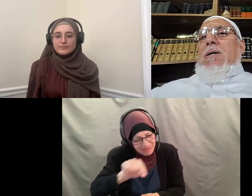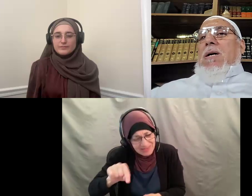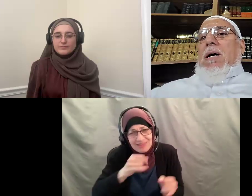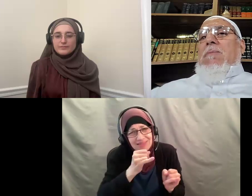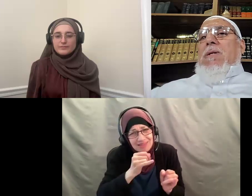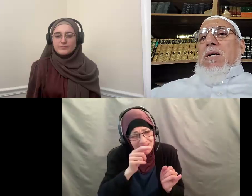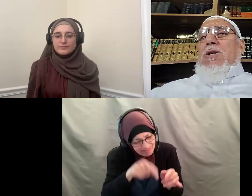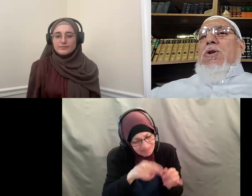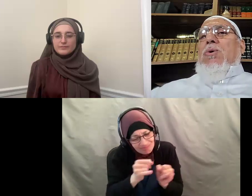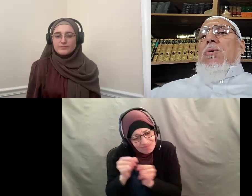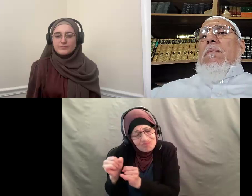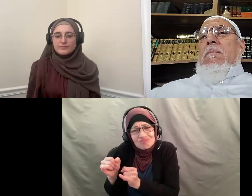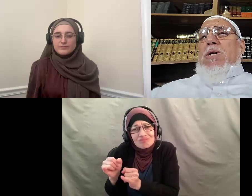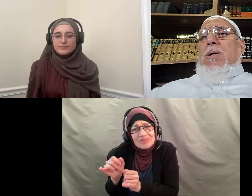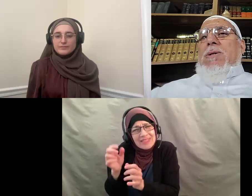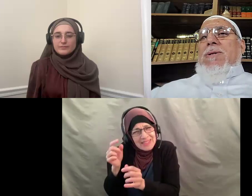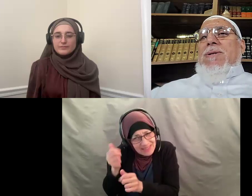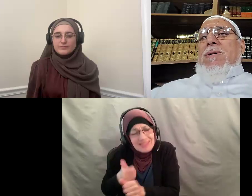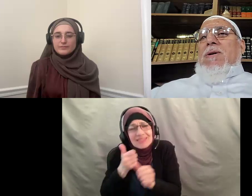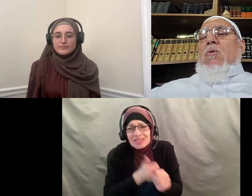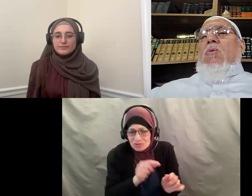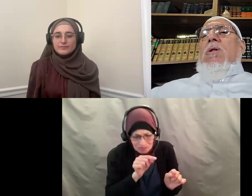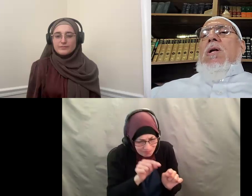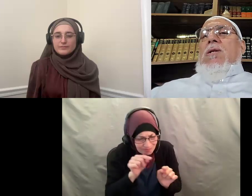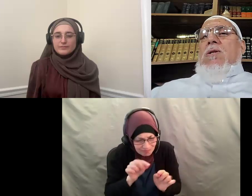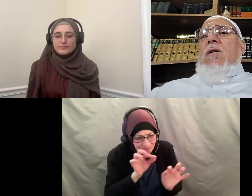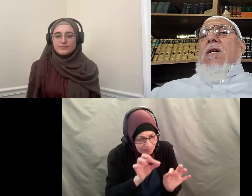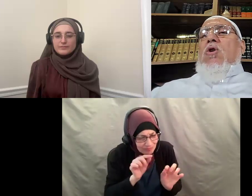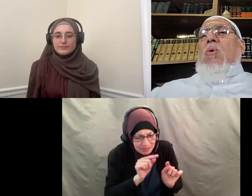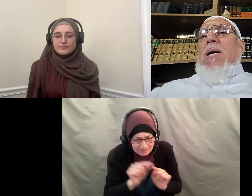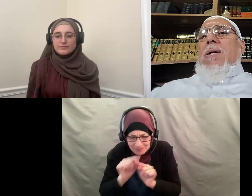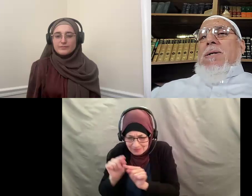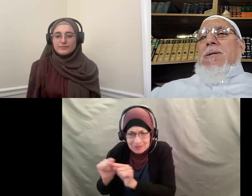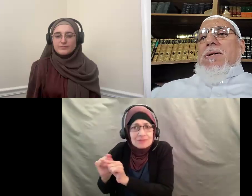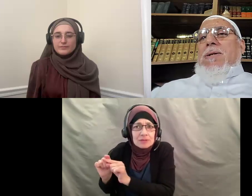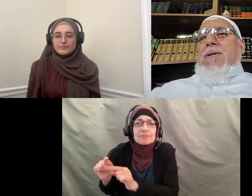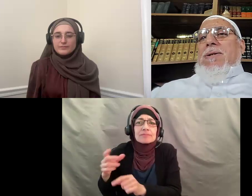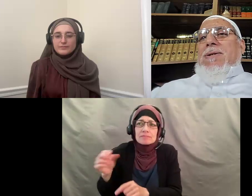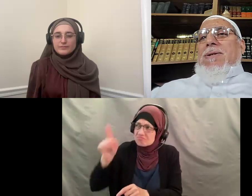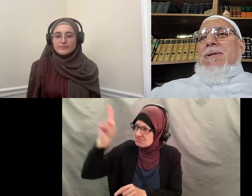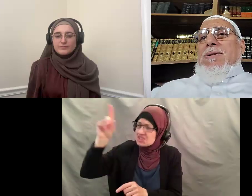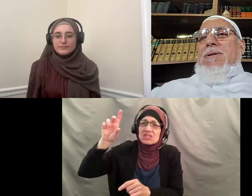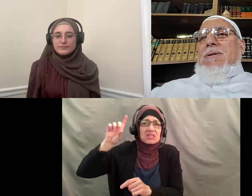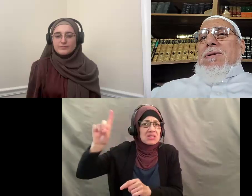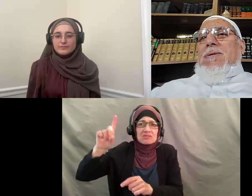Everything comes in due measures with certain qualities.